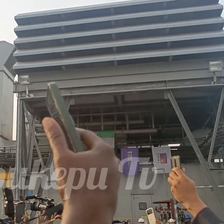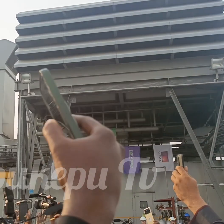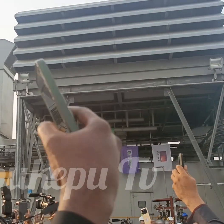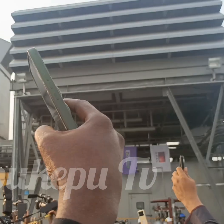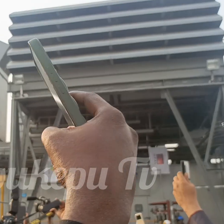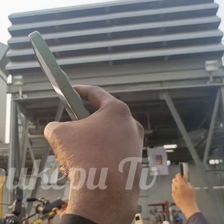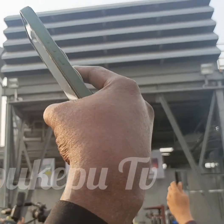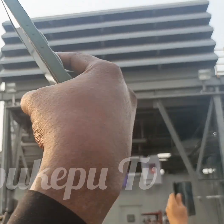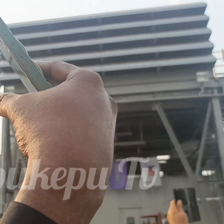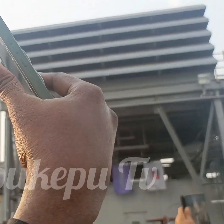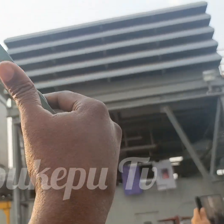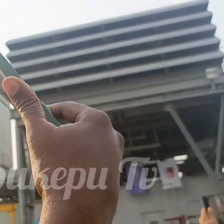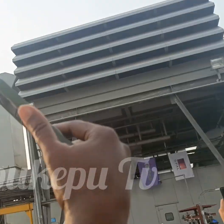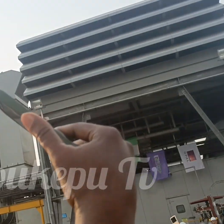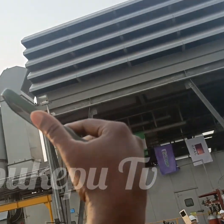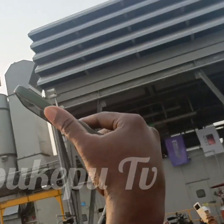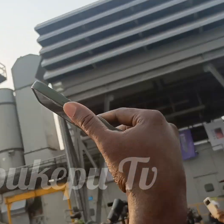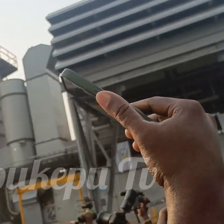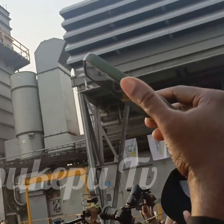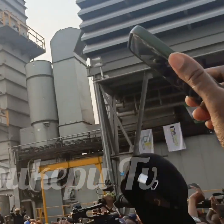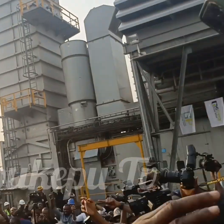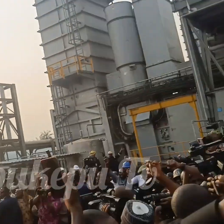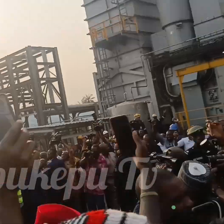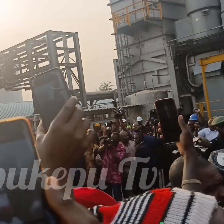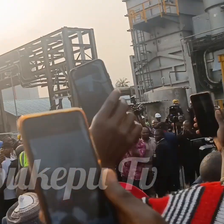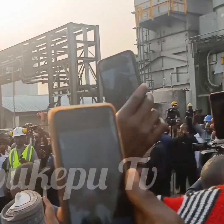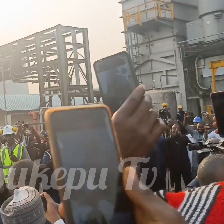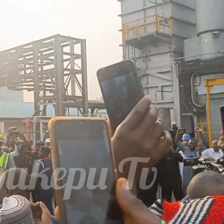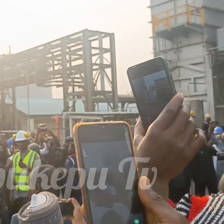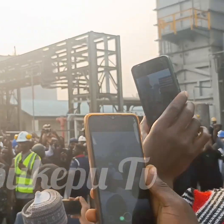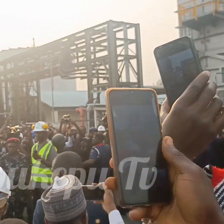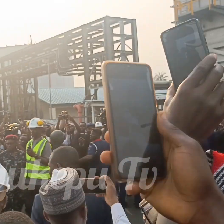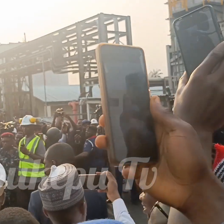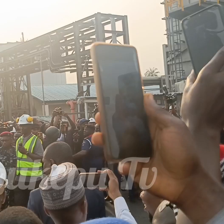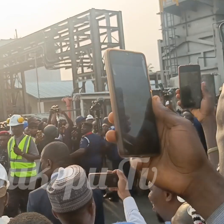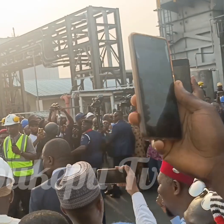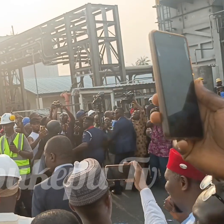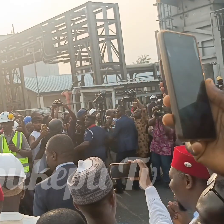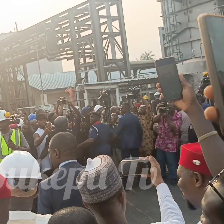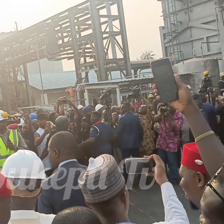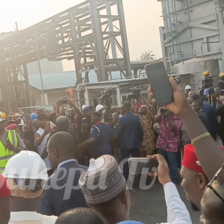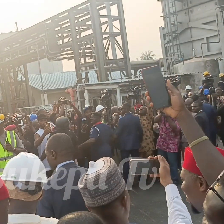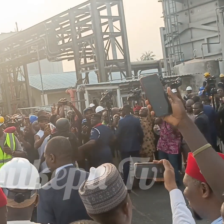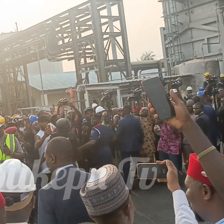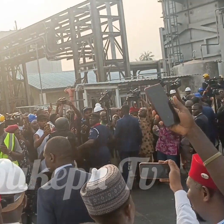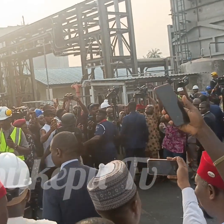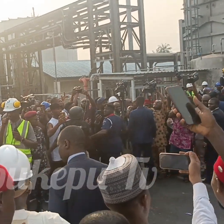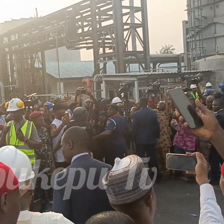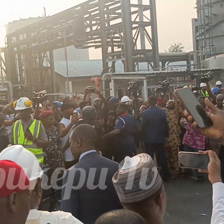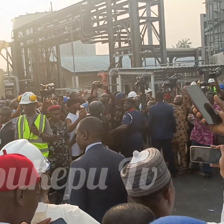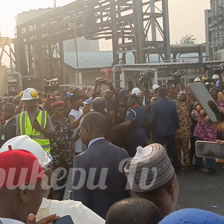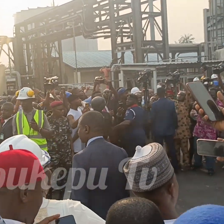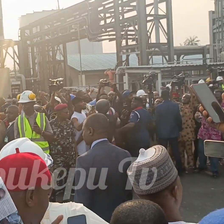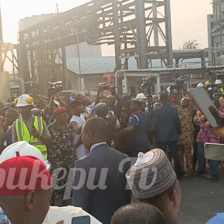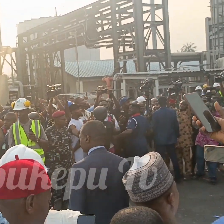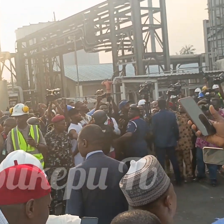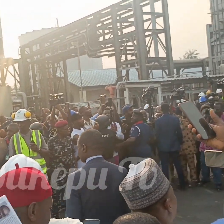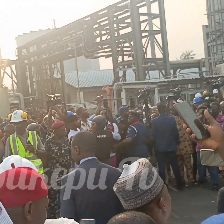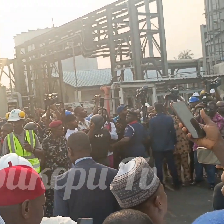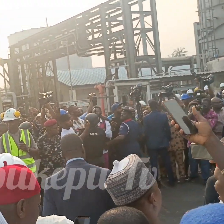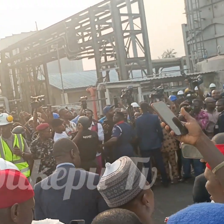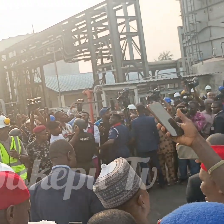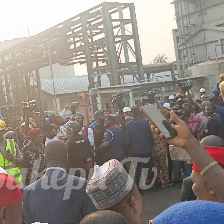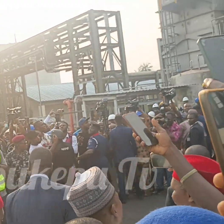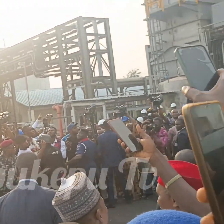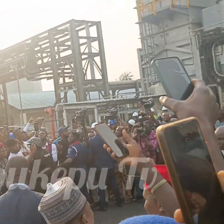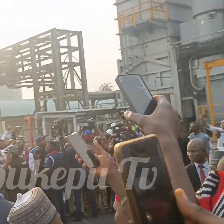Aba and its environment also rejoice. Oga Kalade ruler.